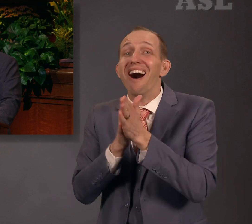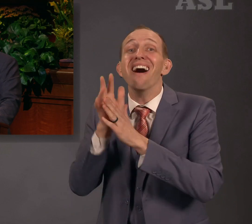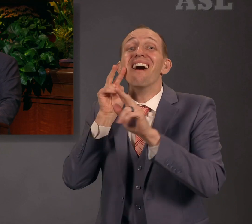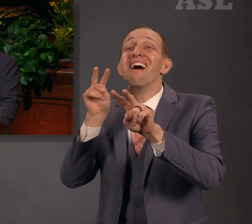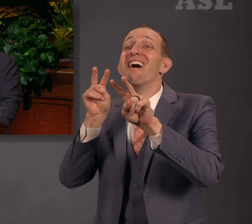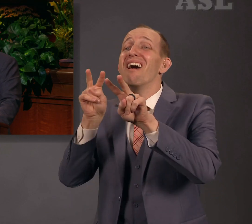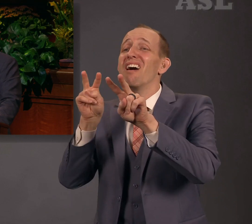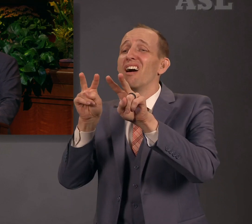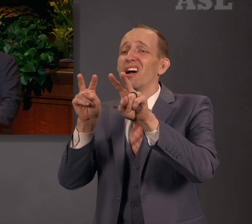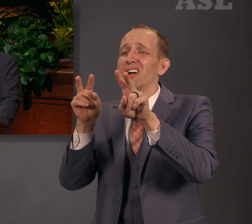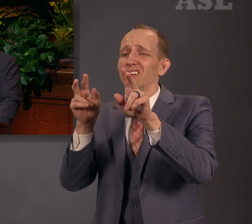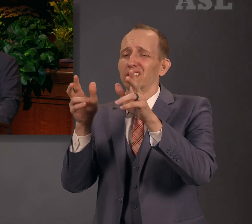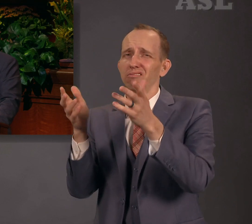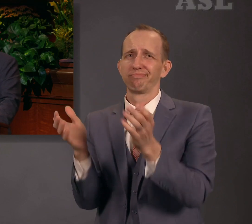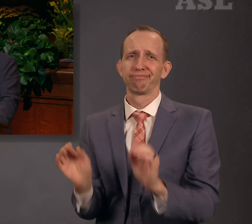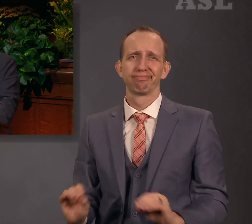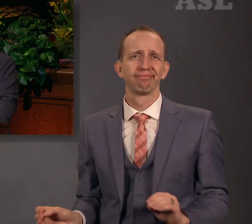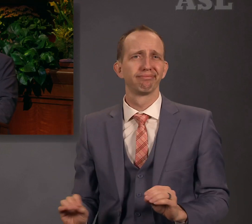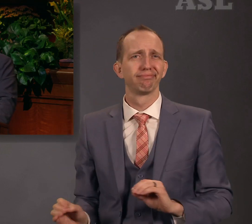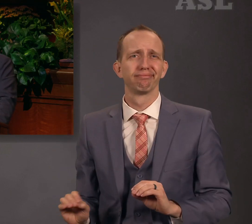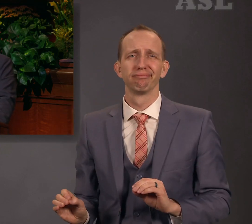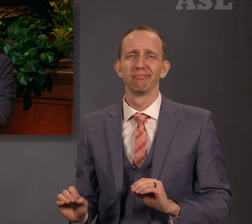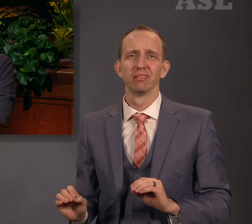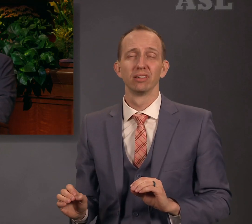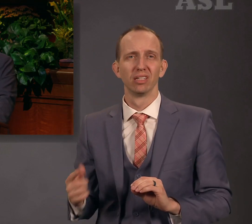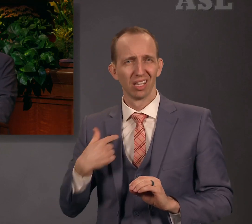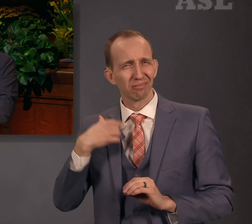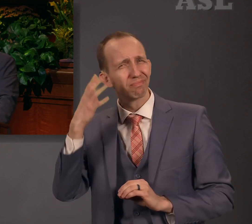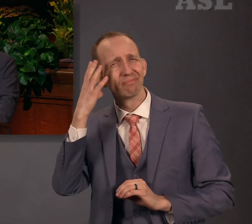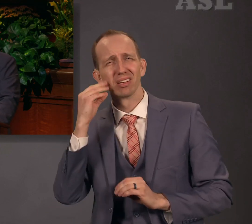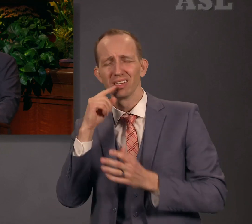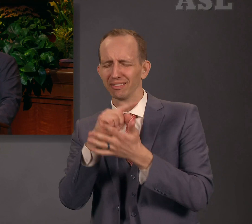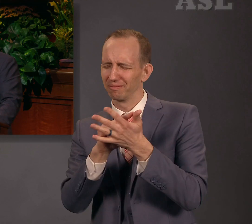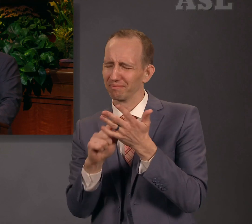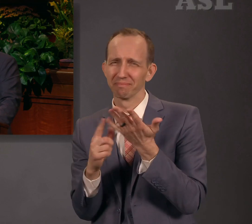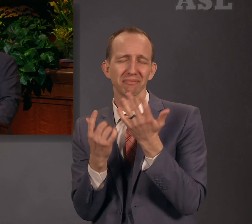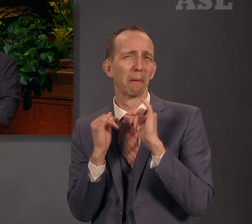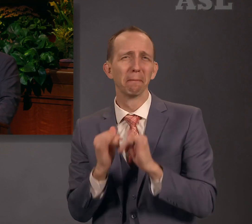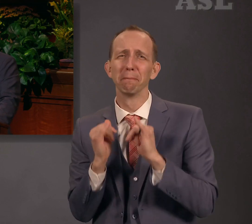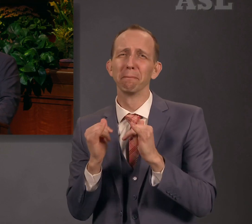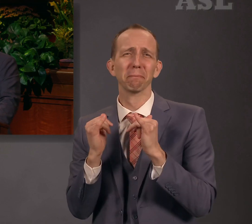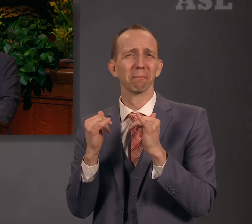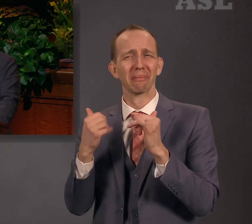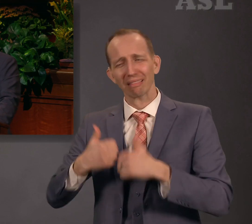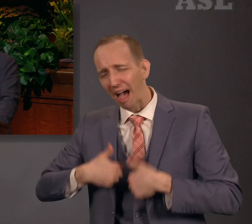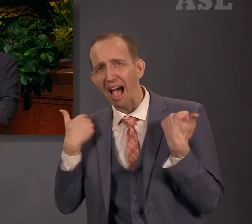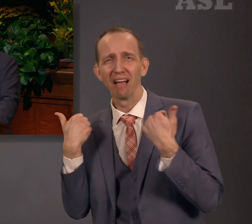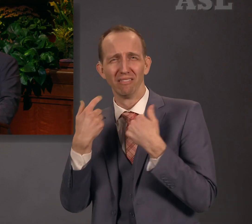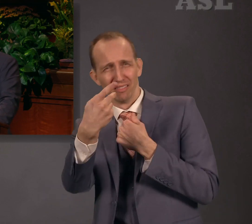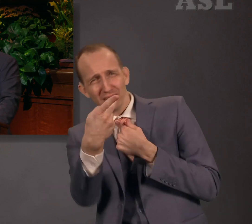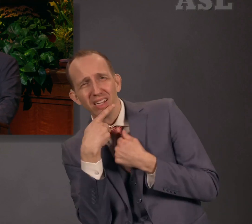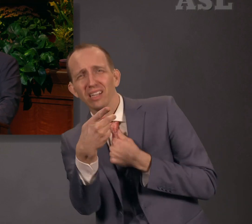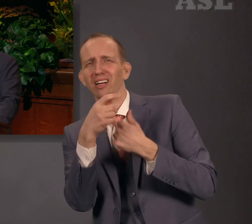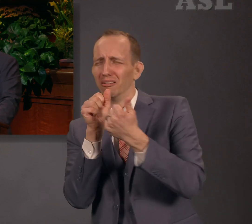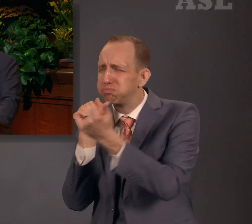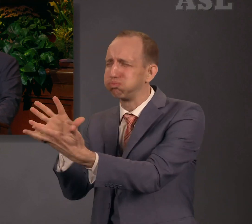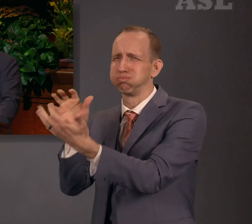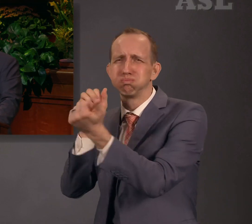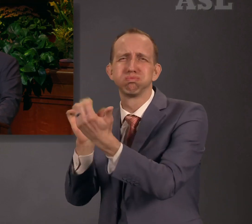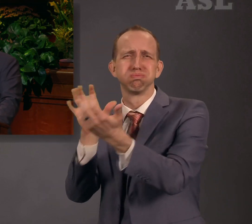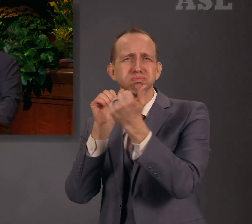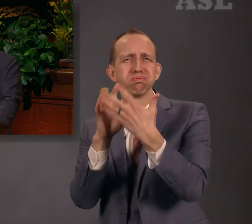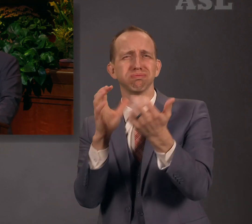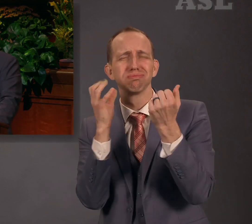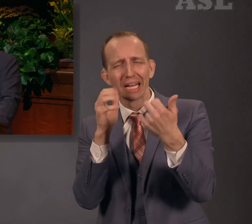of hopelessness. I am no different. Like you, I have experienced a myriad of challenges that are expected in this